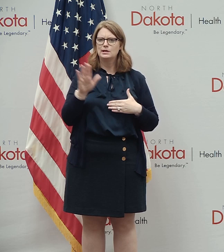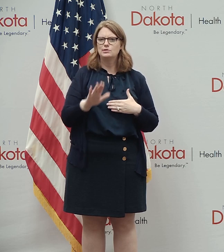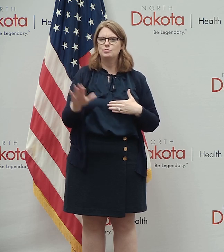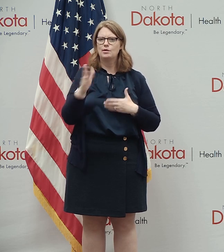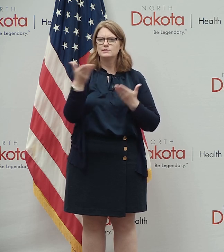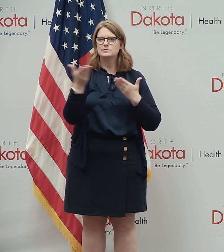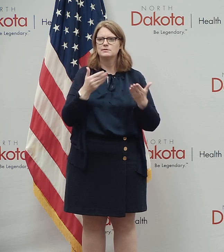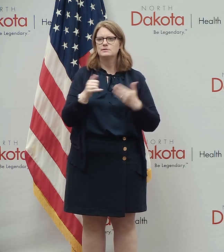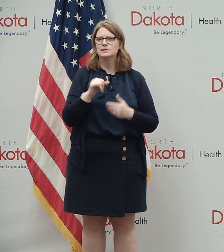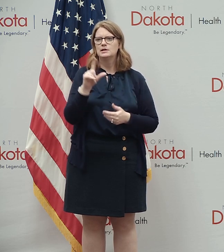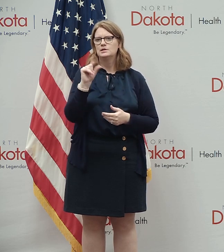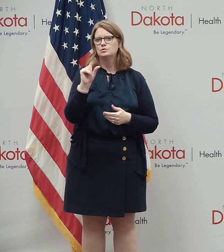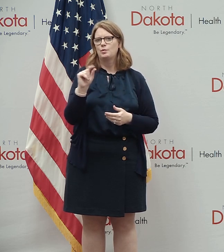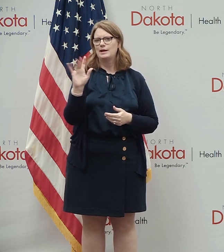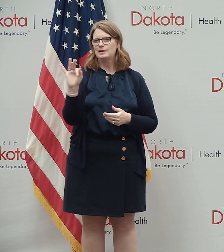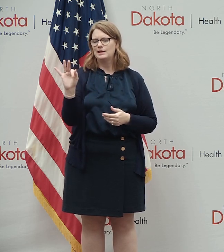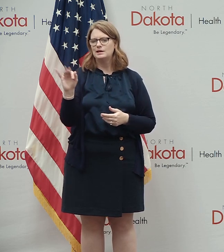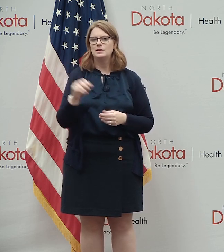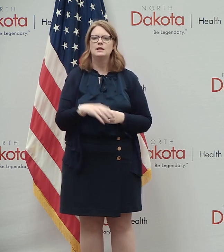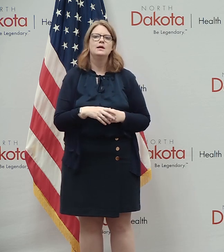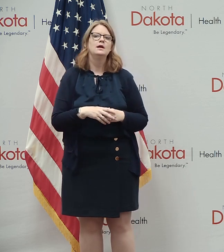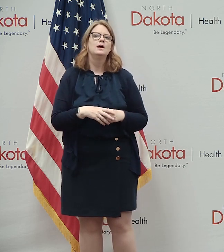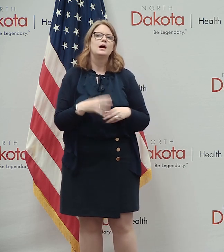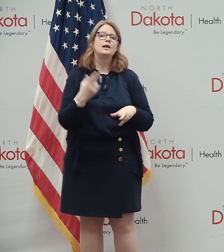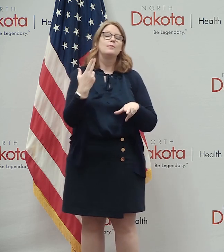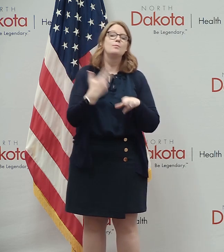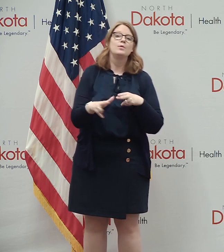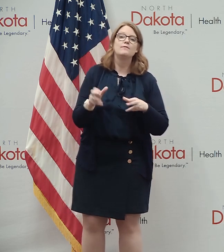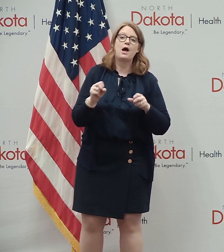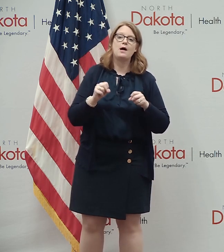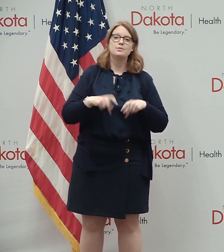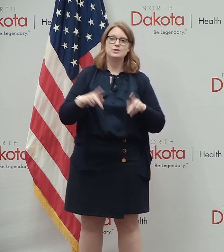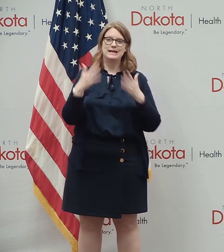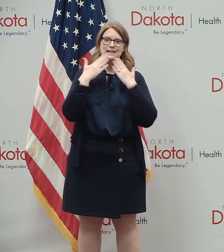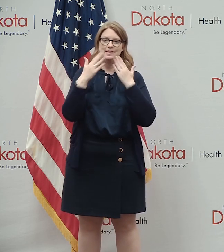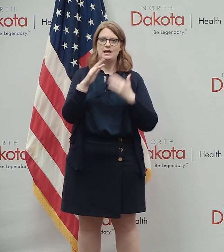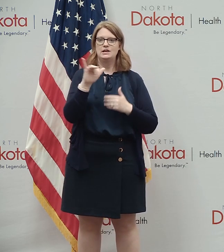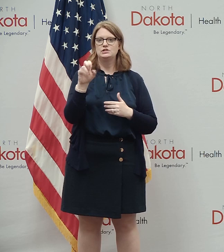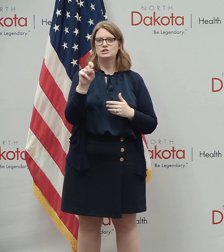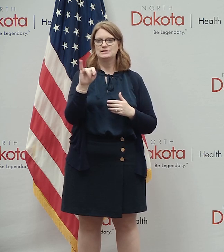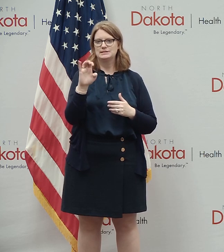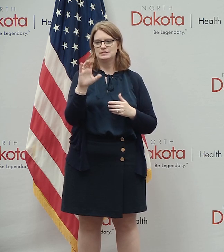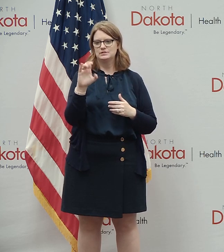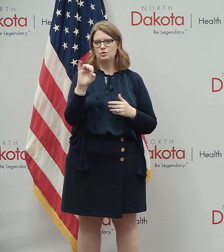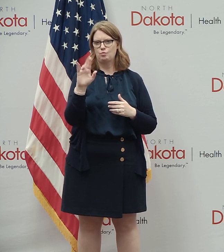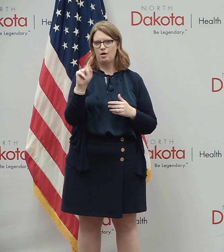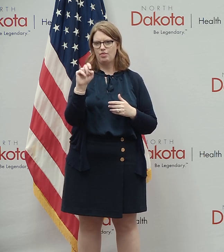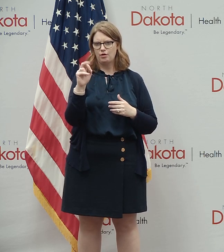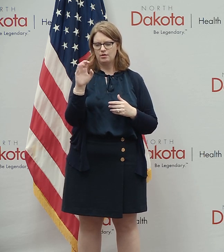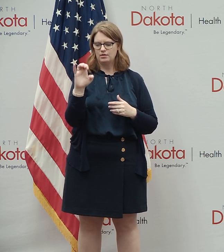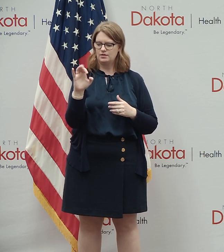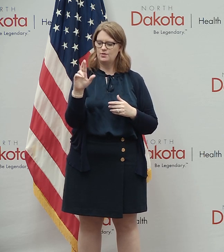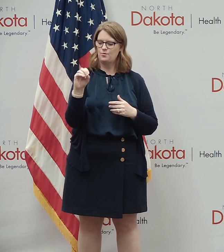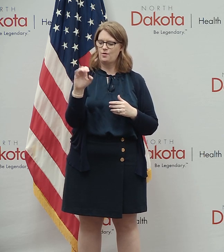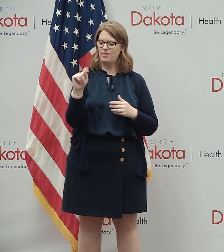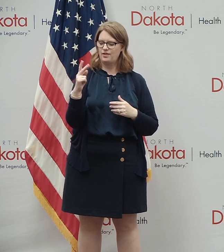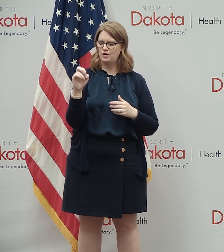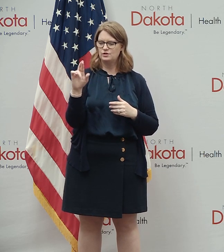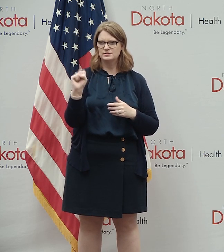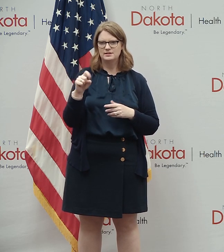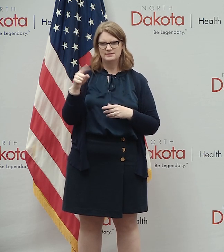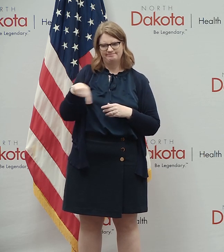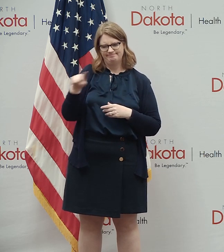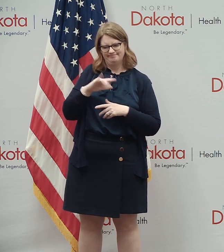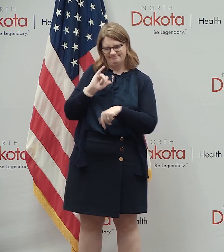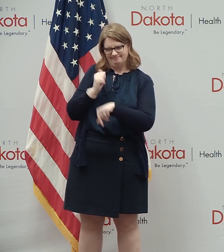in 2019. I also want to take a brief opportunity to thank Justice Carruthers, who had put together a work group